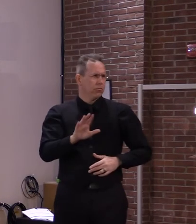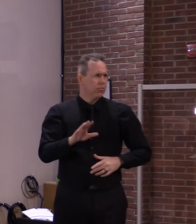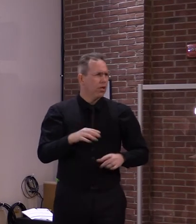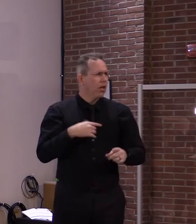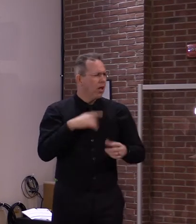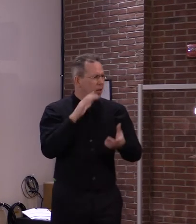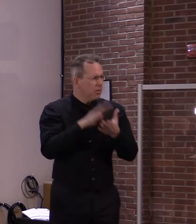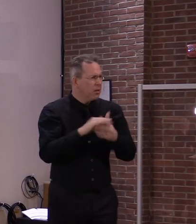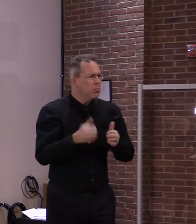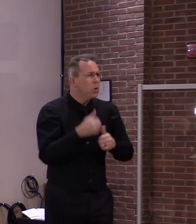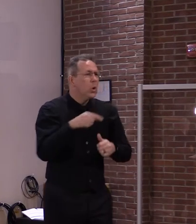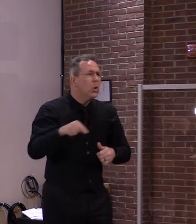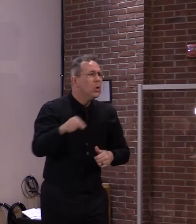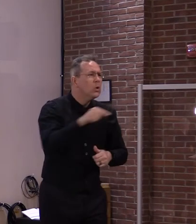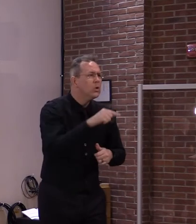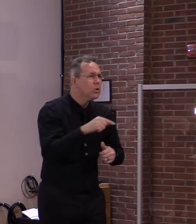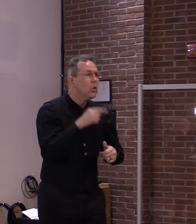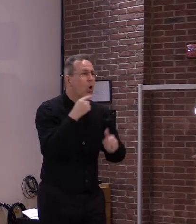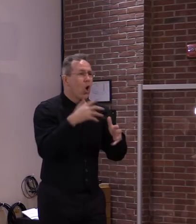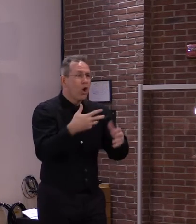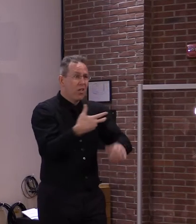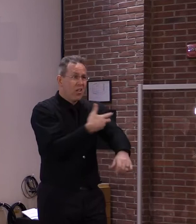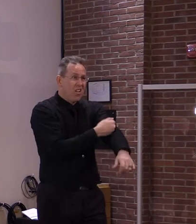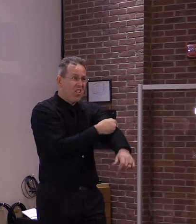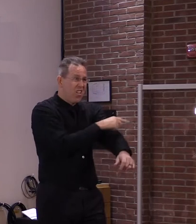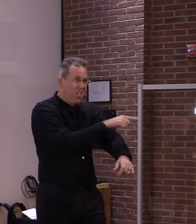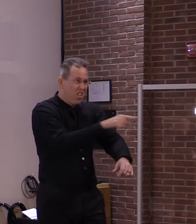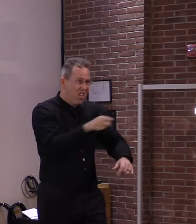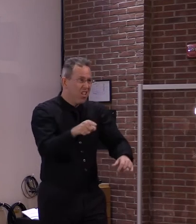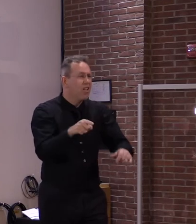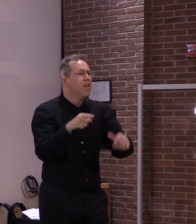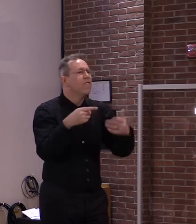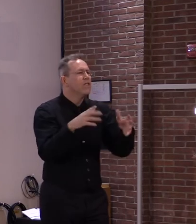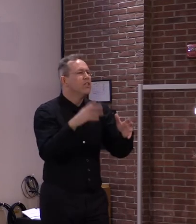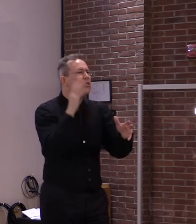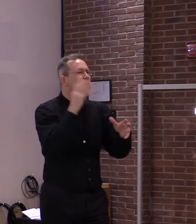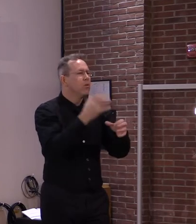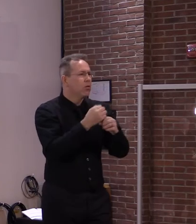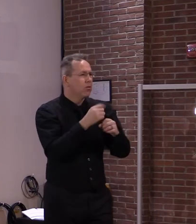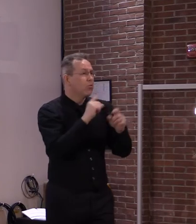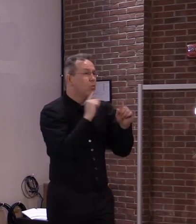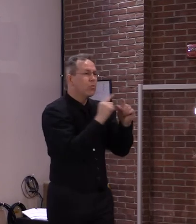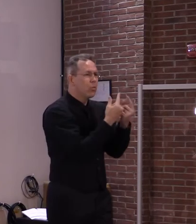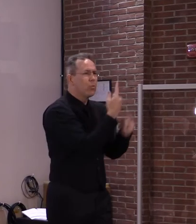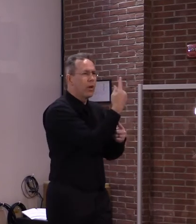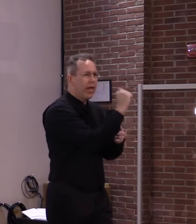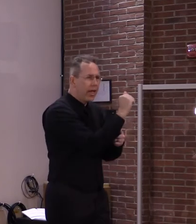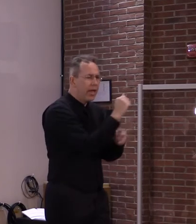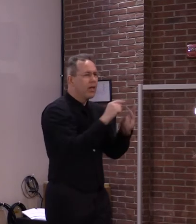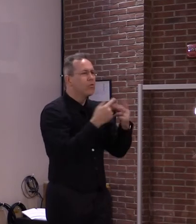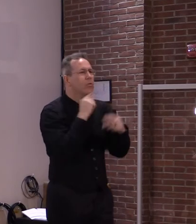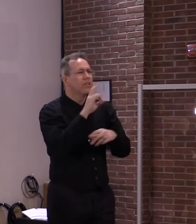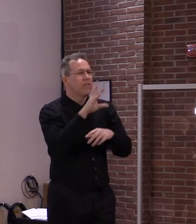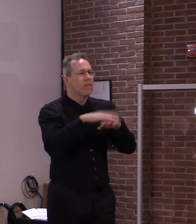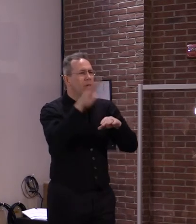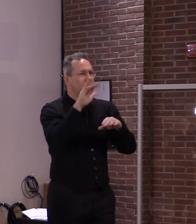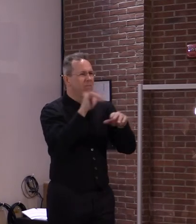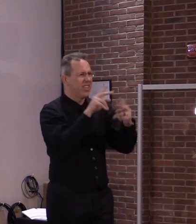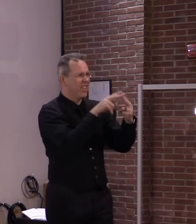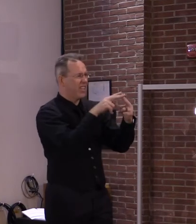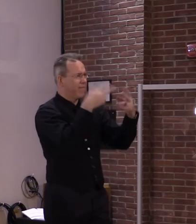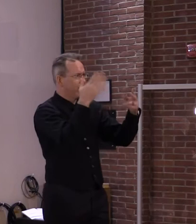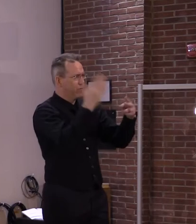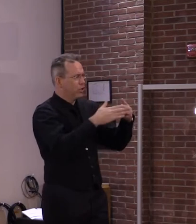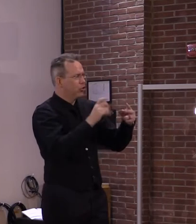who have received the vaccine qualify to receive the vaccine i can't i can't assure you that it's a